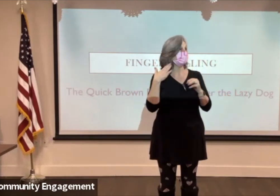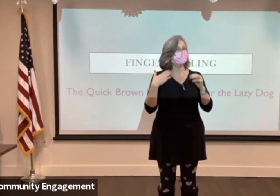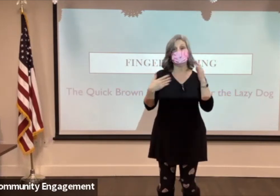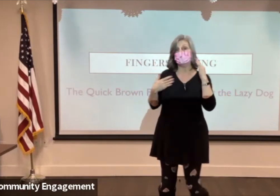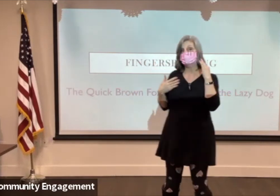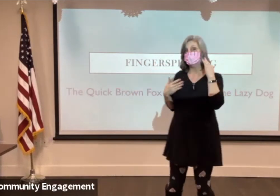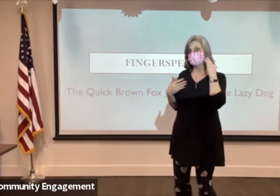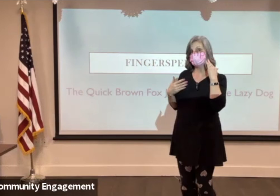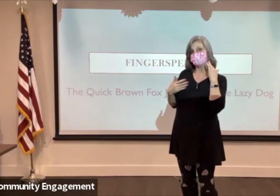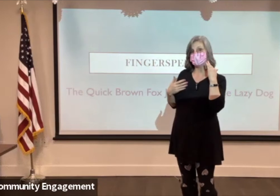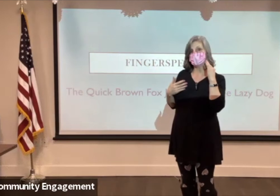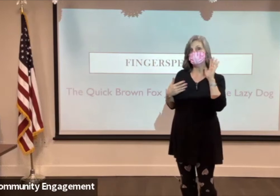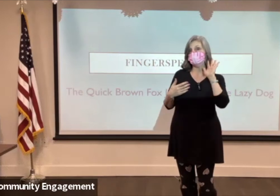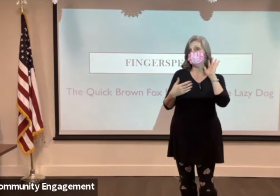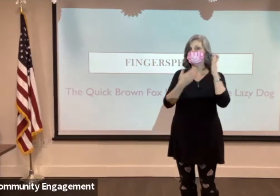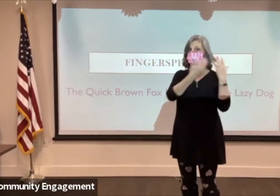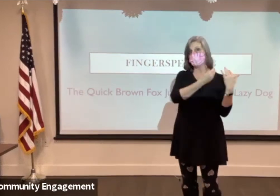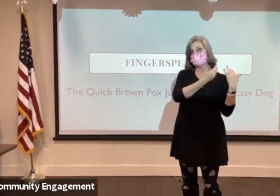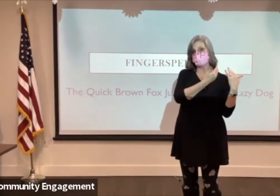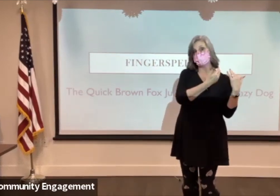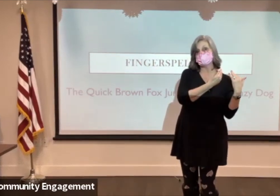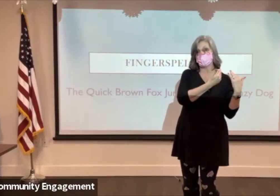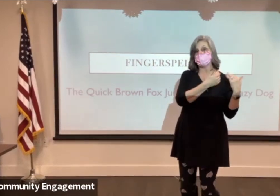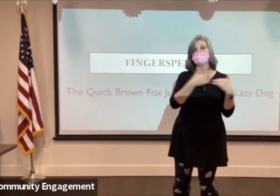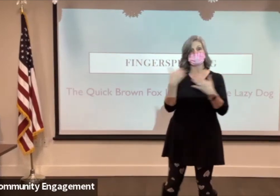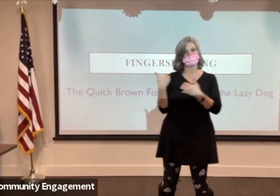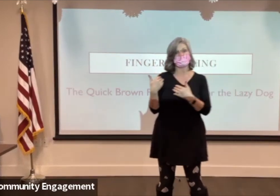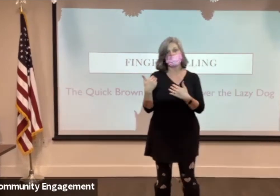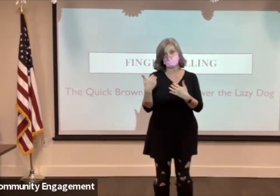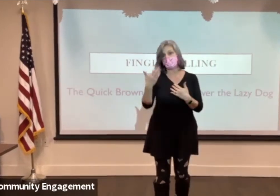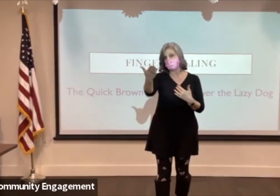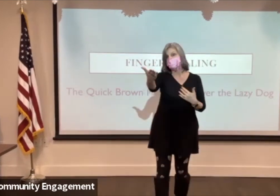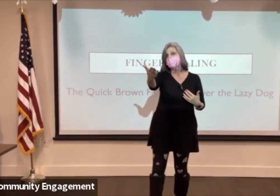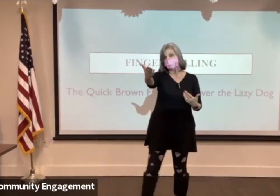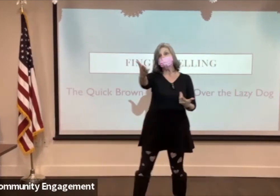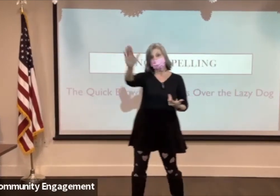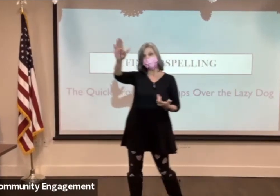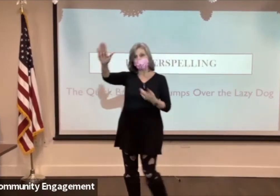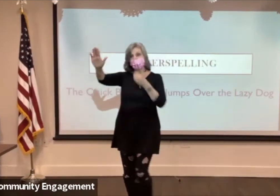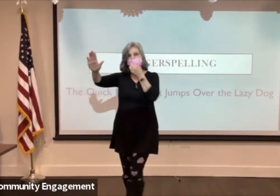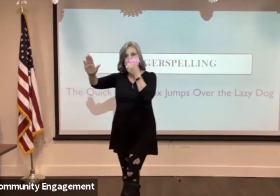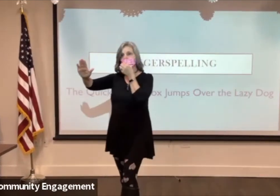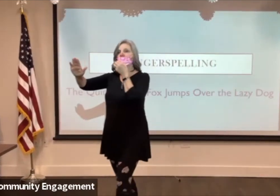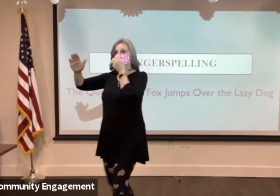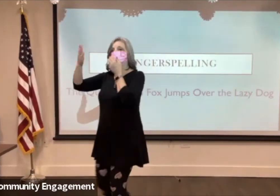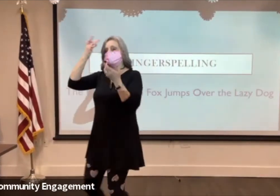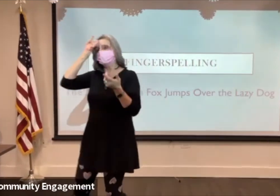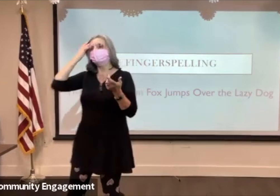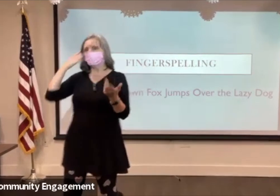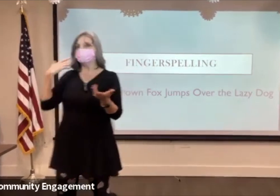one ear and I'm hearing in the other. So just please talk on my left side versus my right side. Are you raising your hand? Right hand. Right.